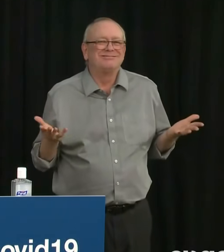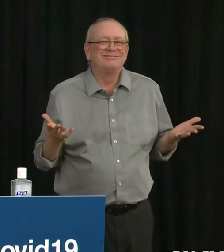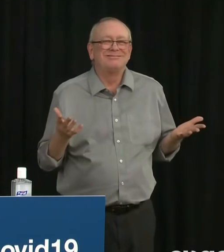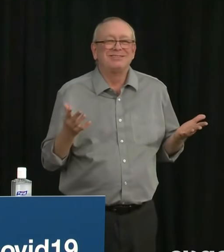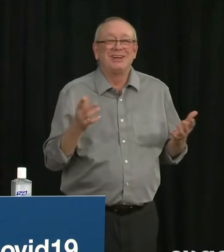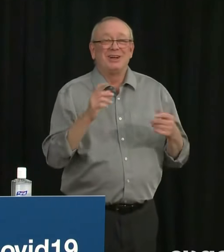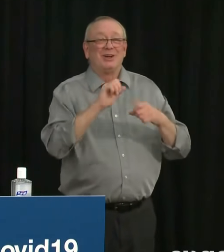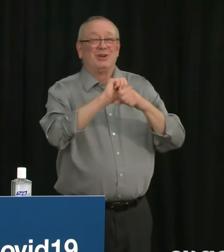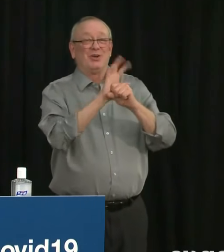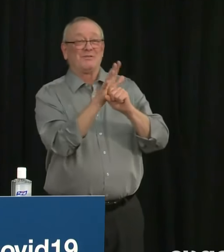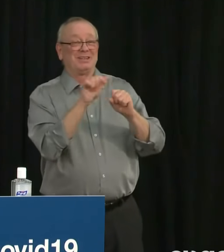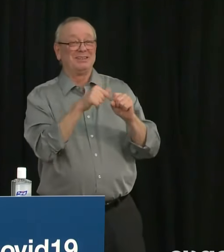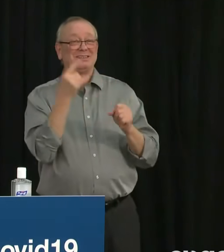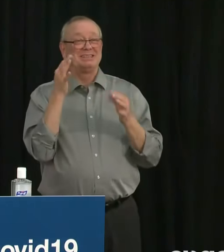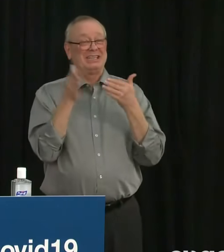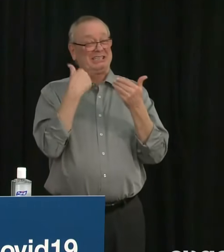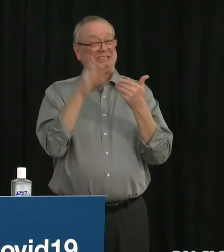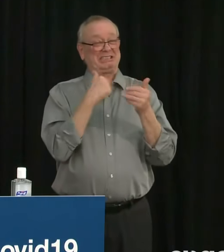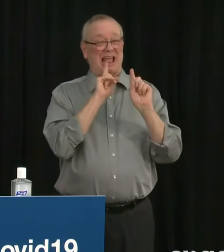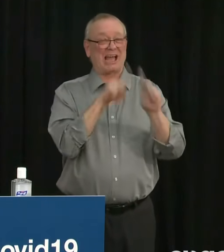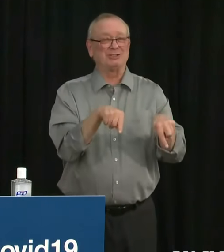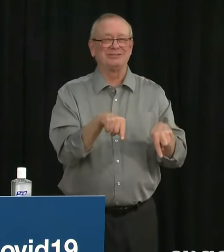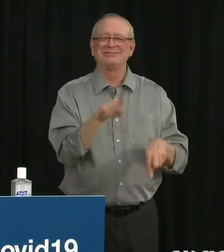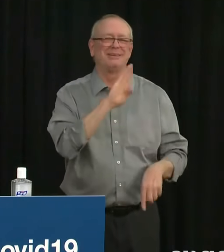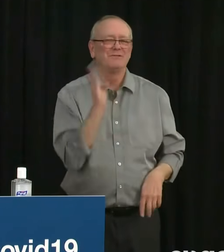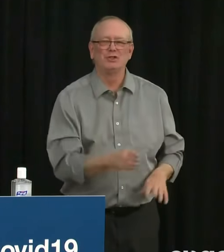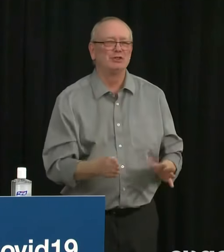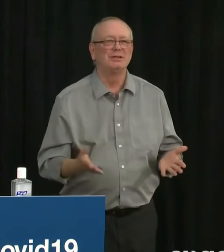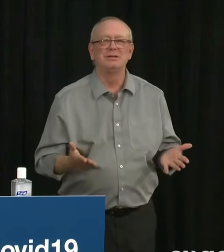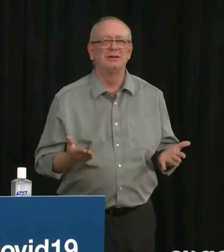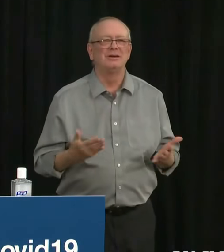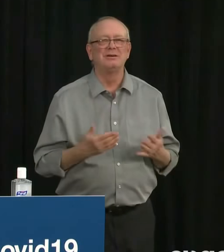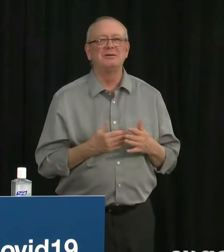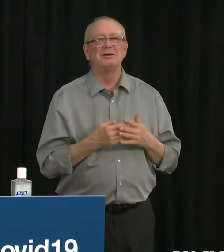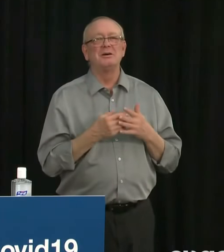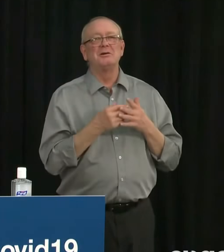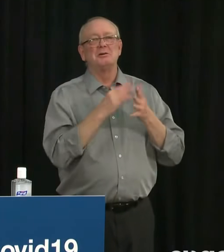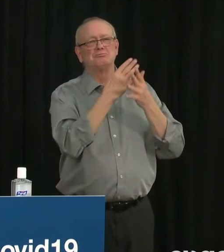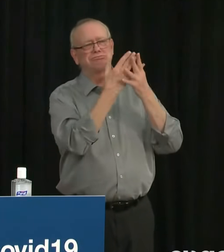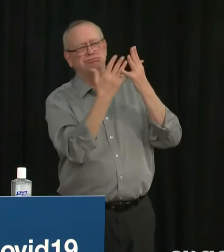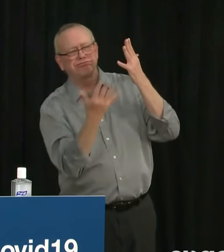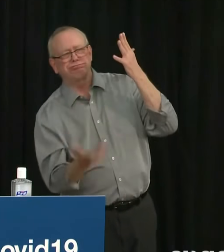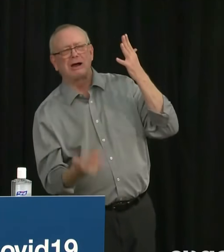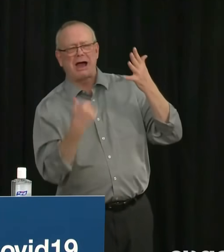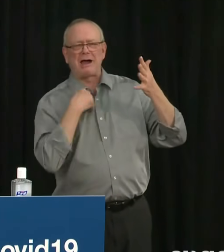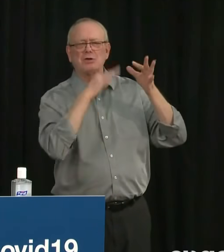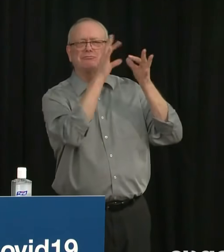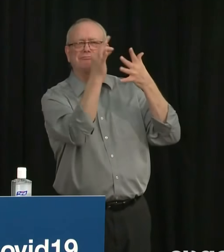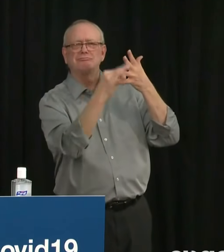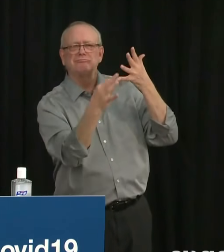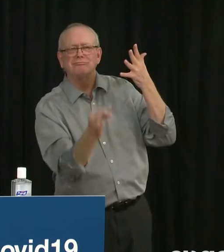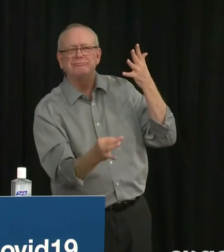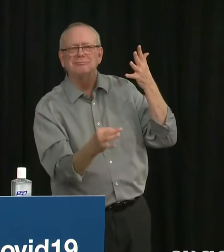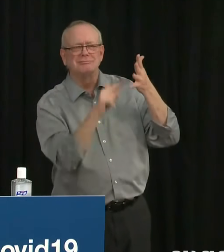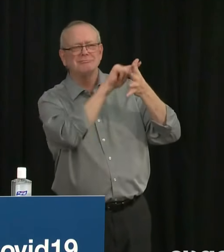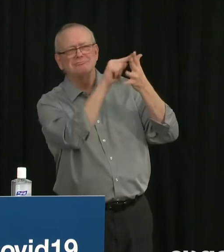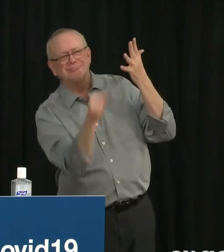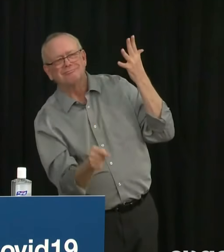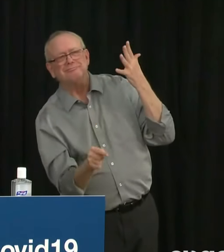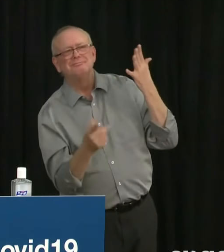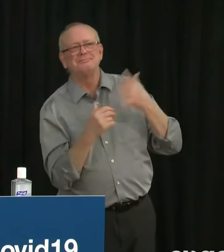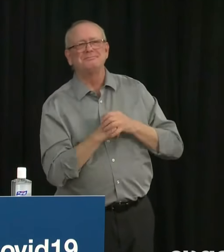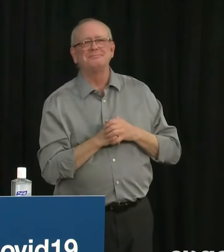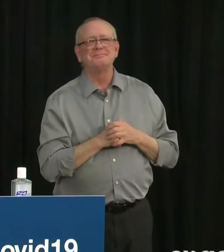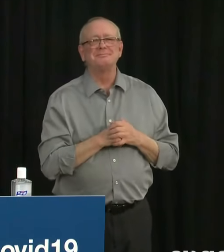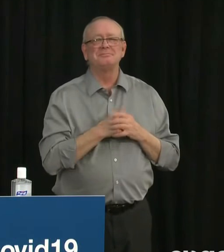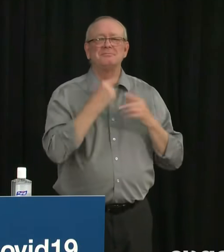COVID-19. The fact is that the range of options provided were, as I've said, considered,